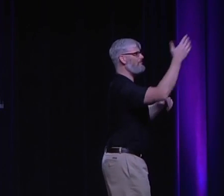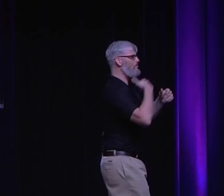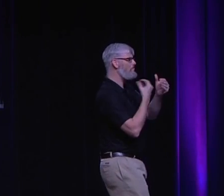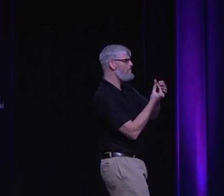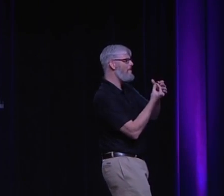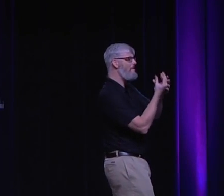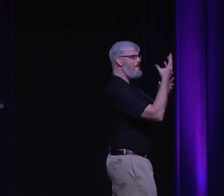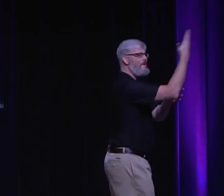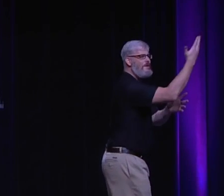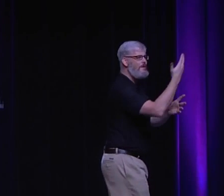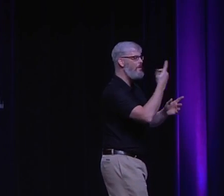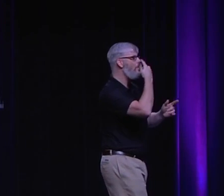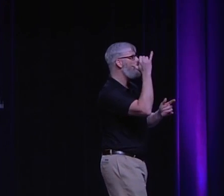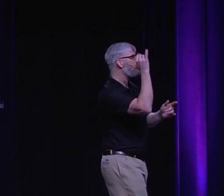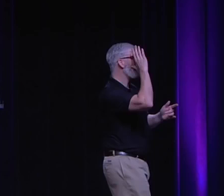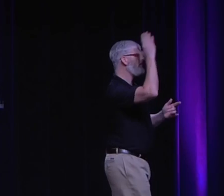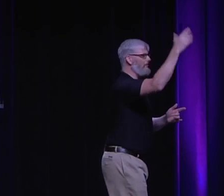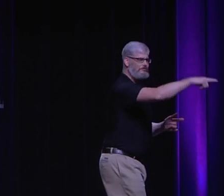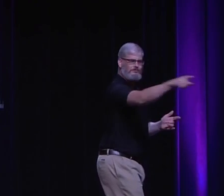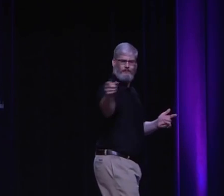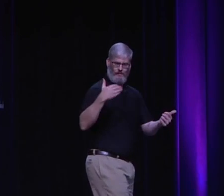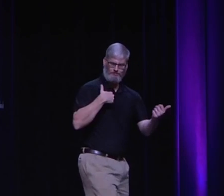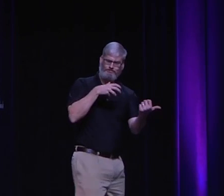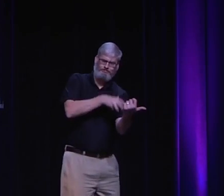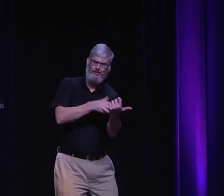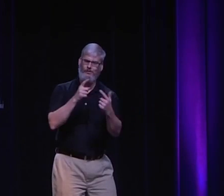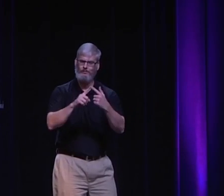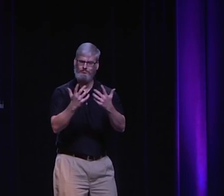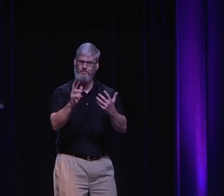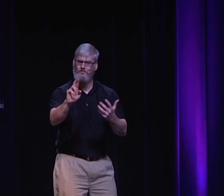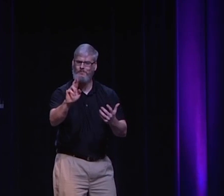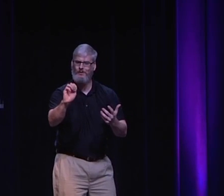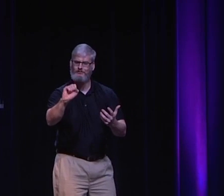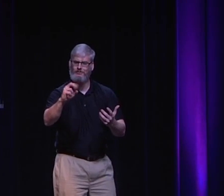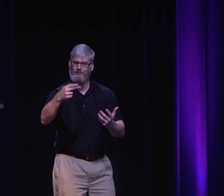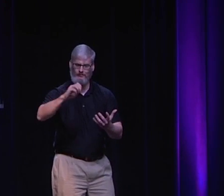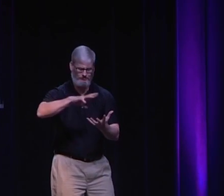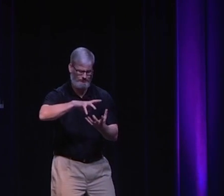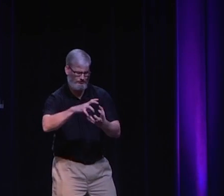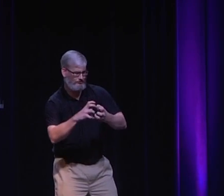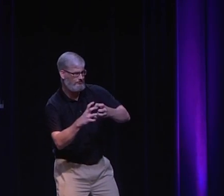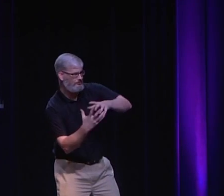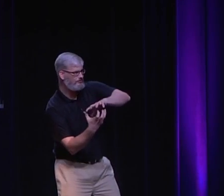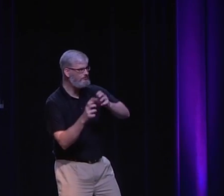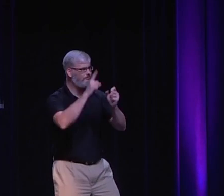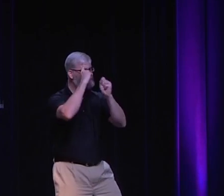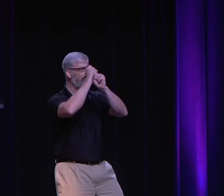We have a wonderful opportunity in the future to shape the future, to reshape the future, to